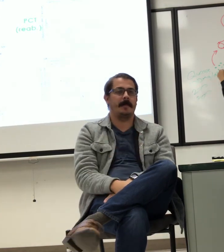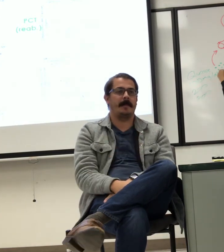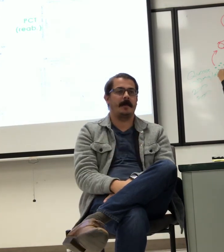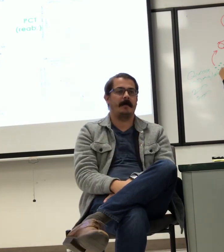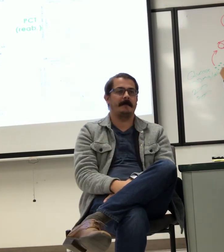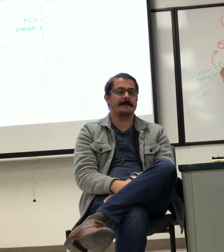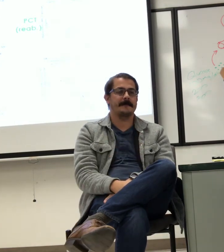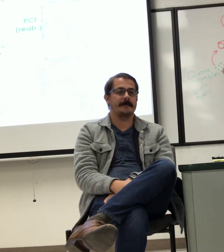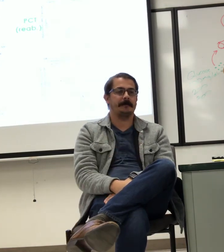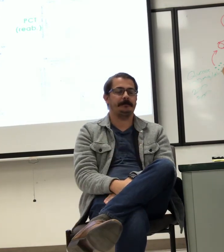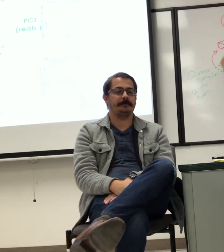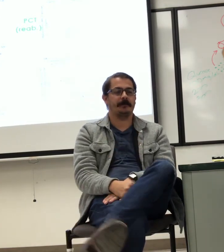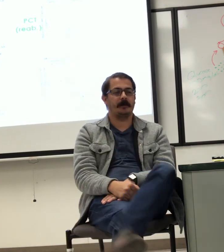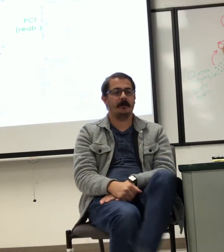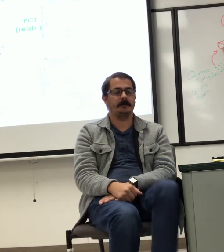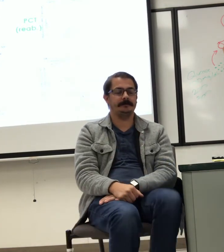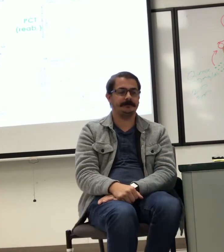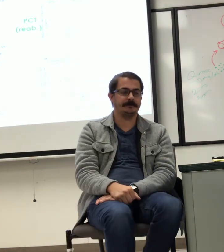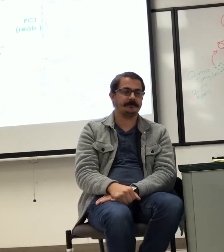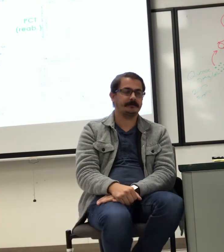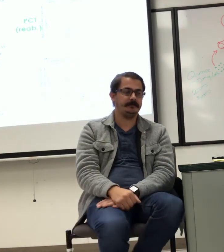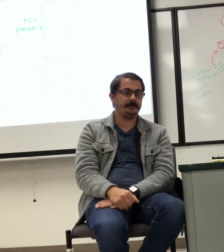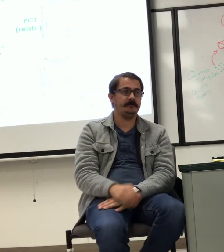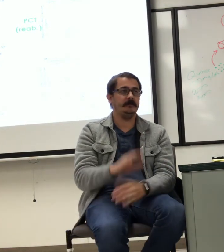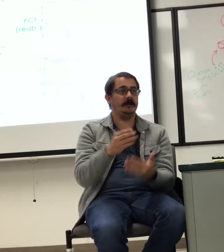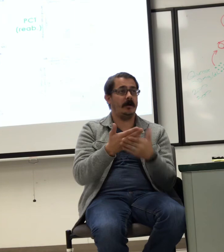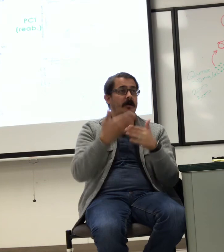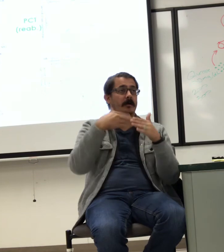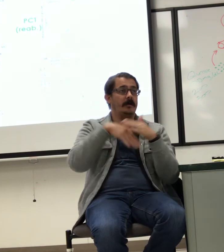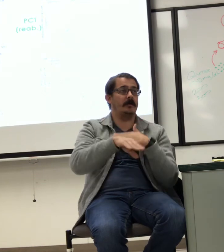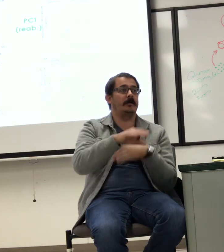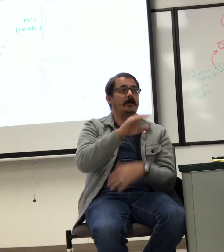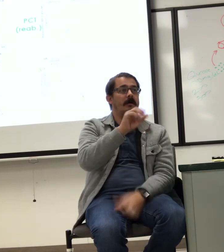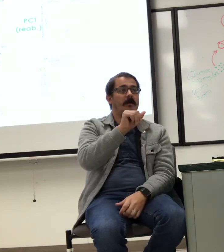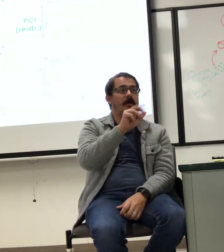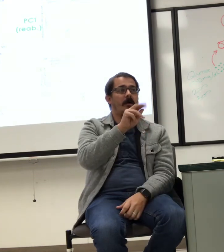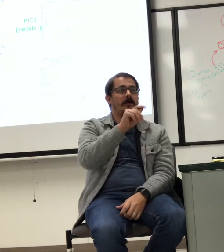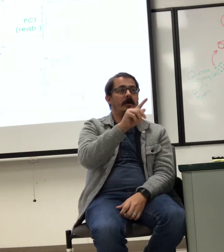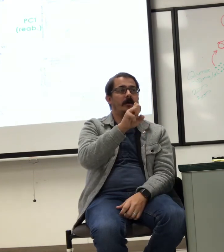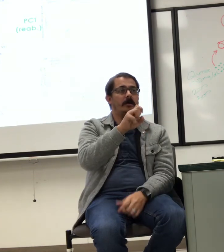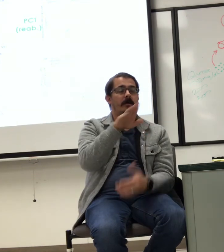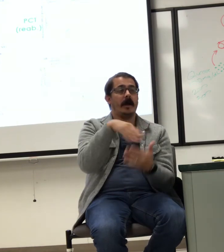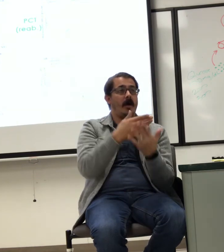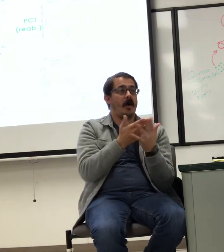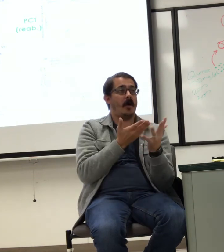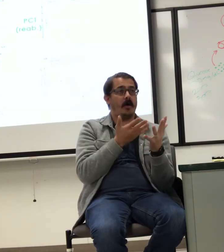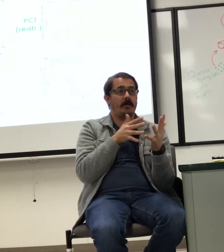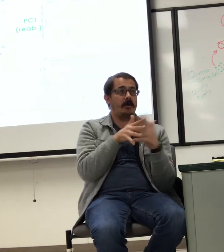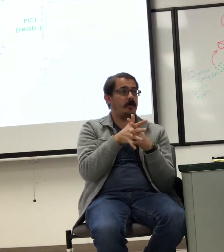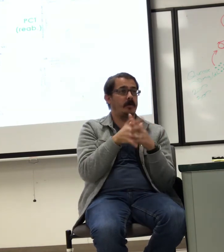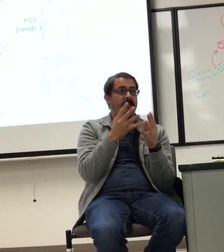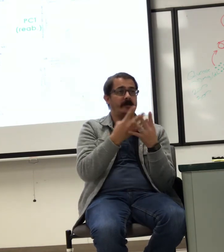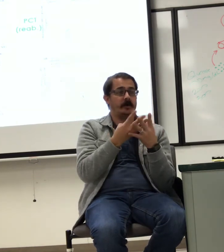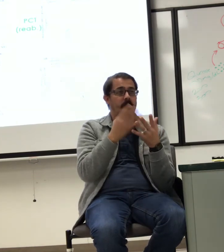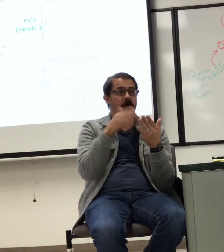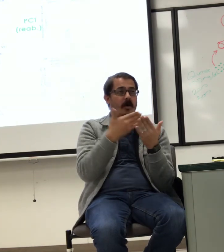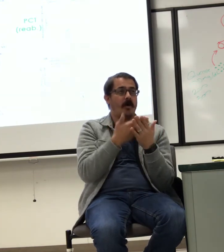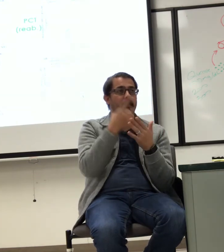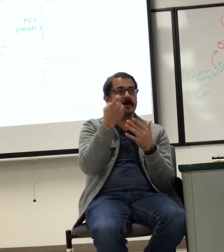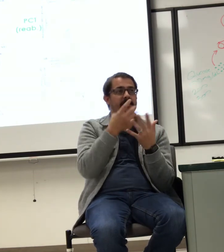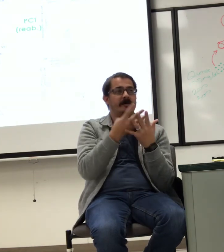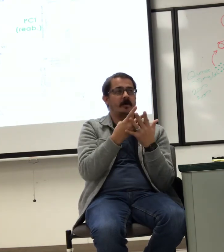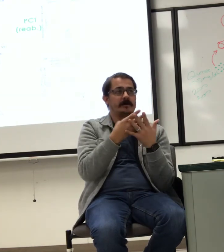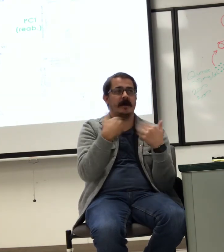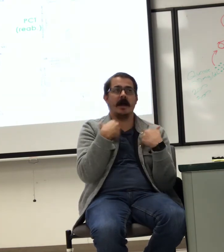Let me draw 3 more green balls. They're all coming in the afferent arterial, and they're all going through. They're all filtered because filtration has